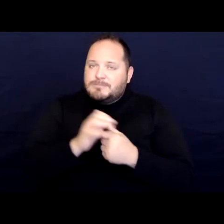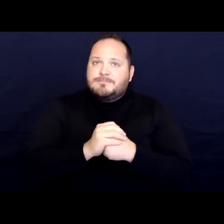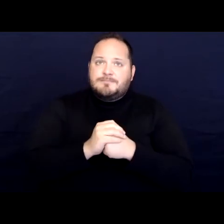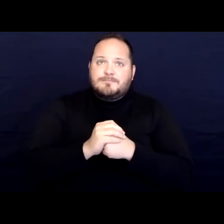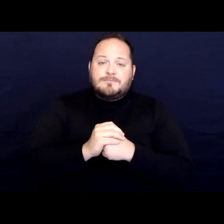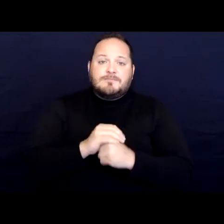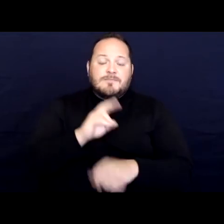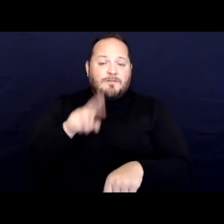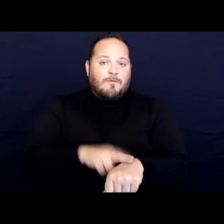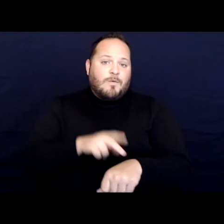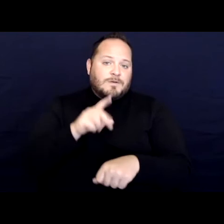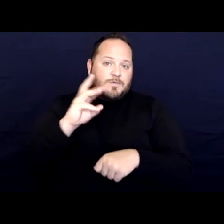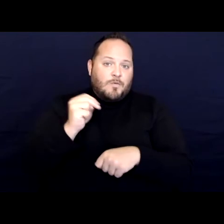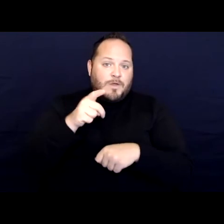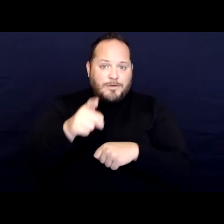age analysis,